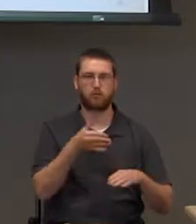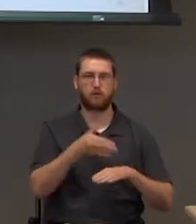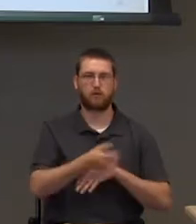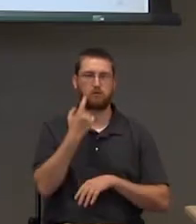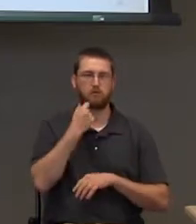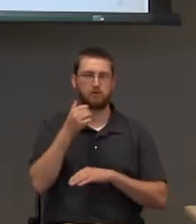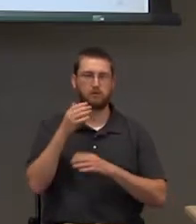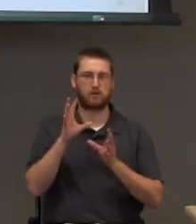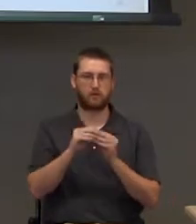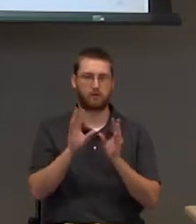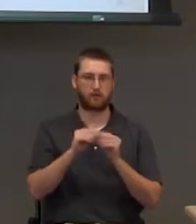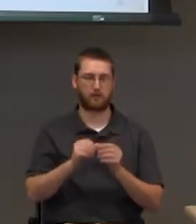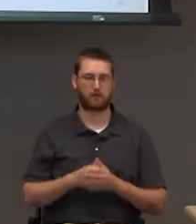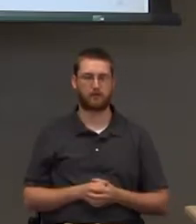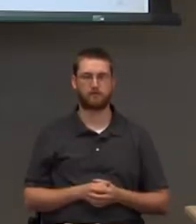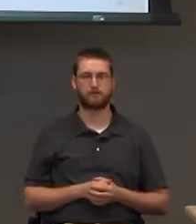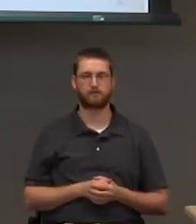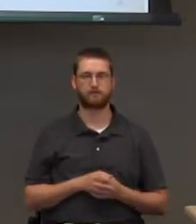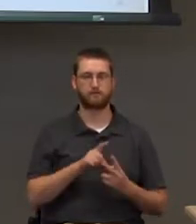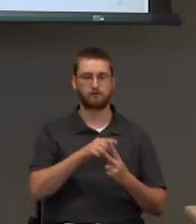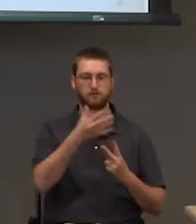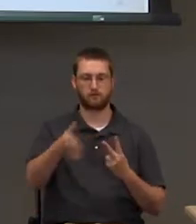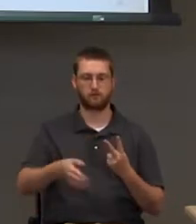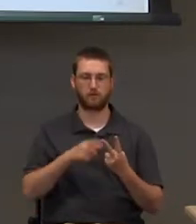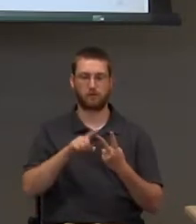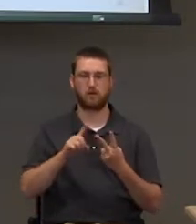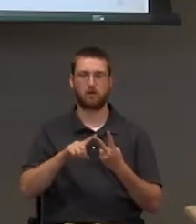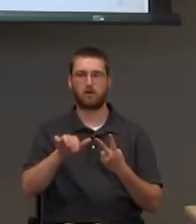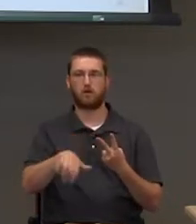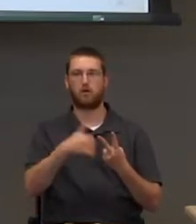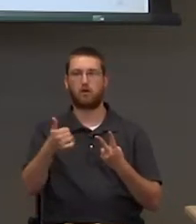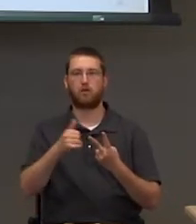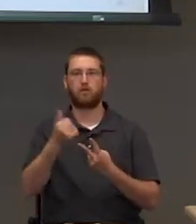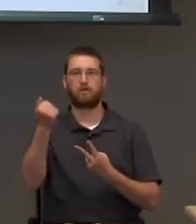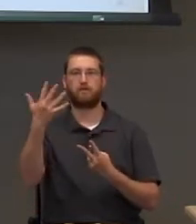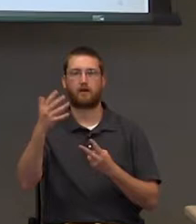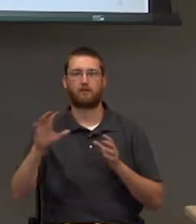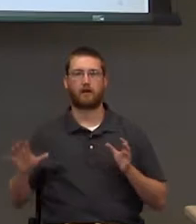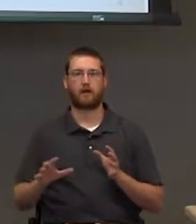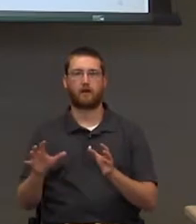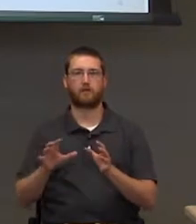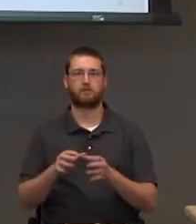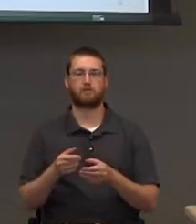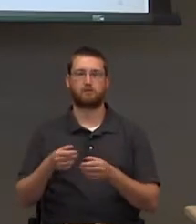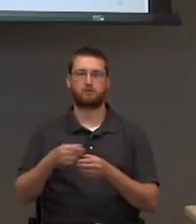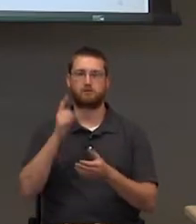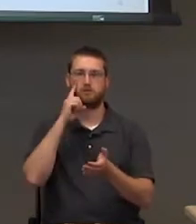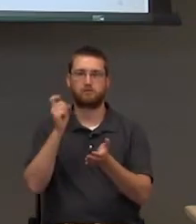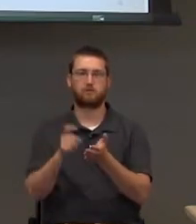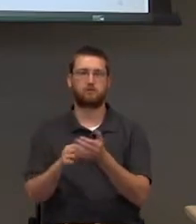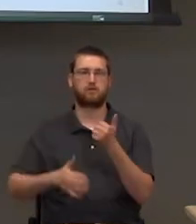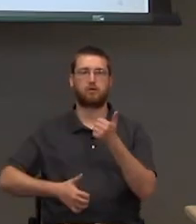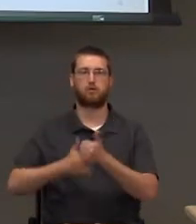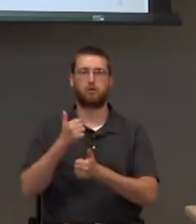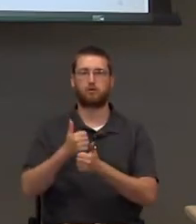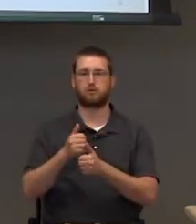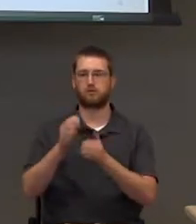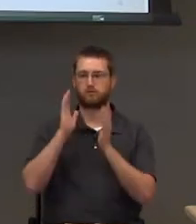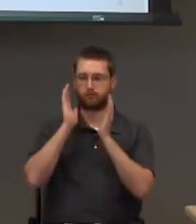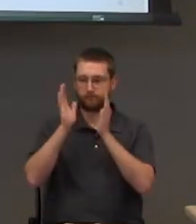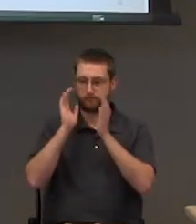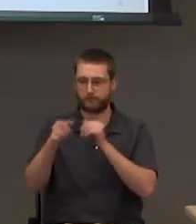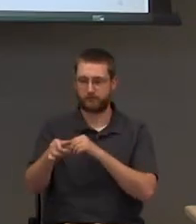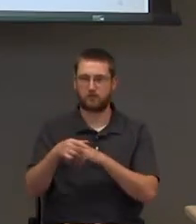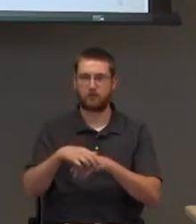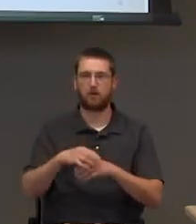meeting. The second big data point we got are the five actions that received the most attention, the most